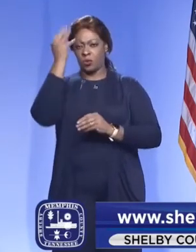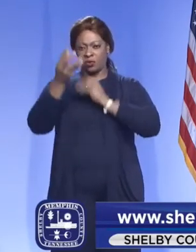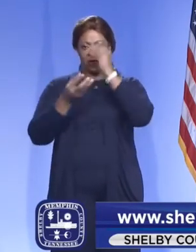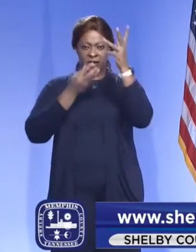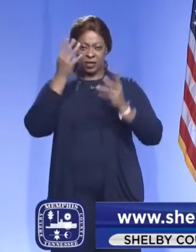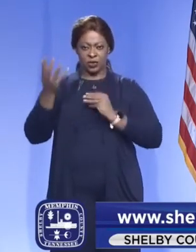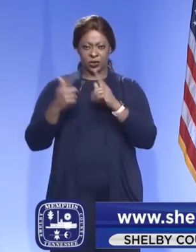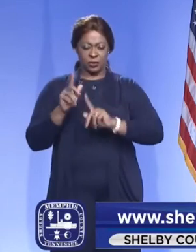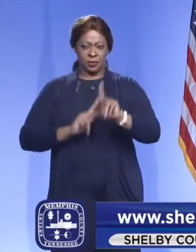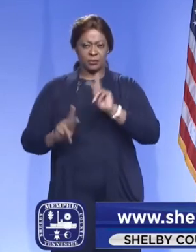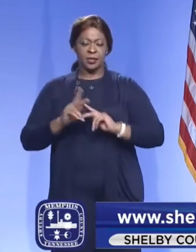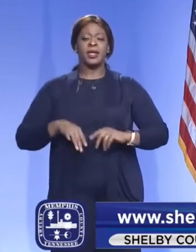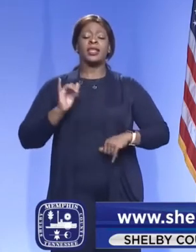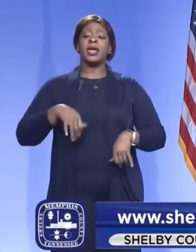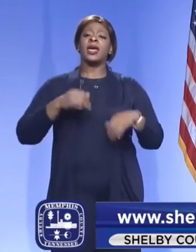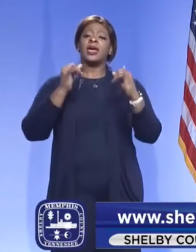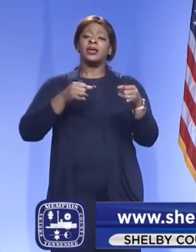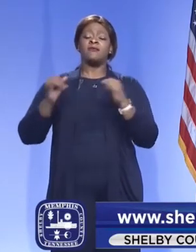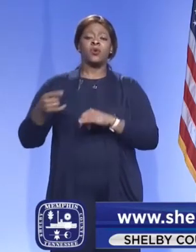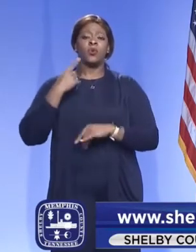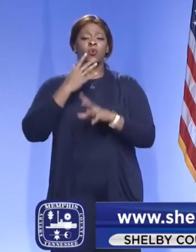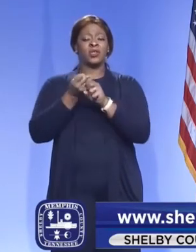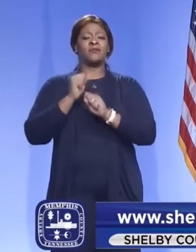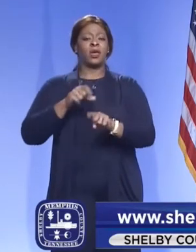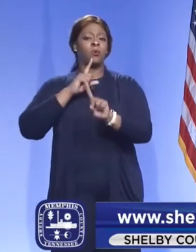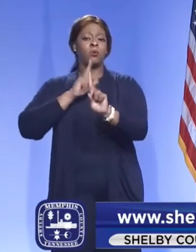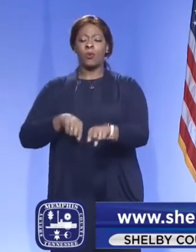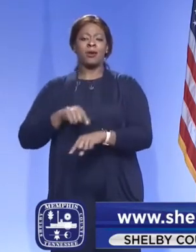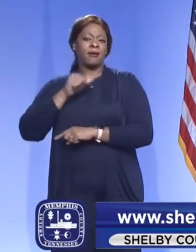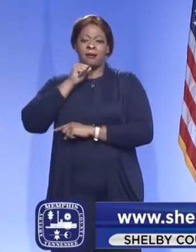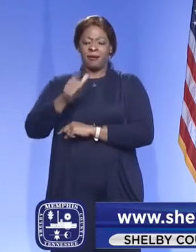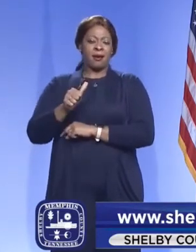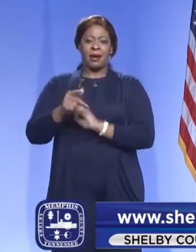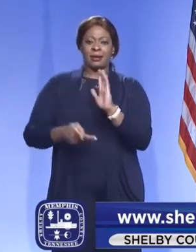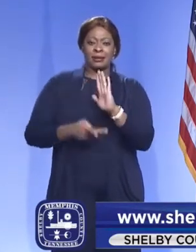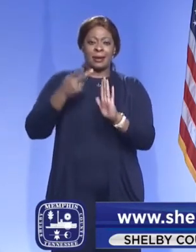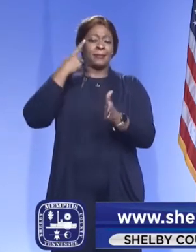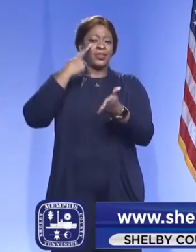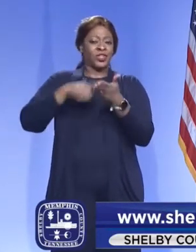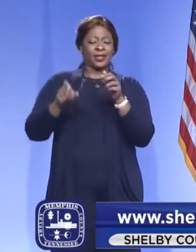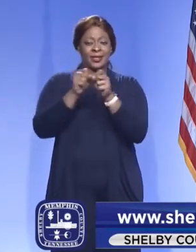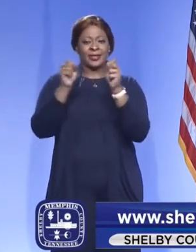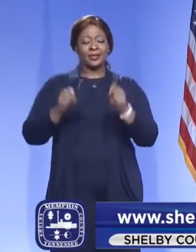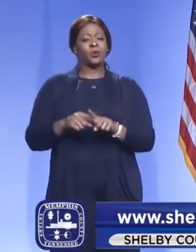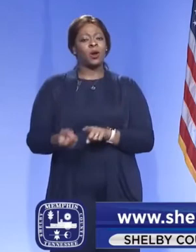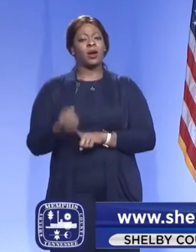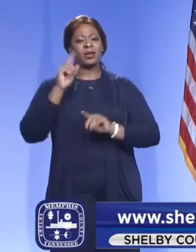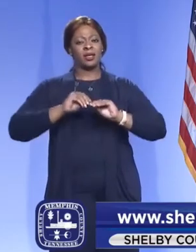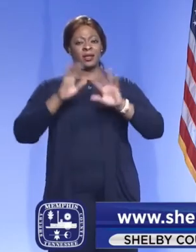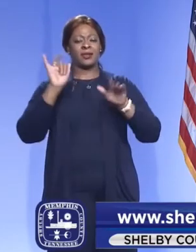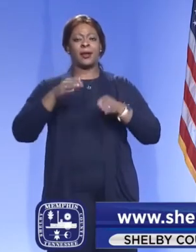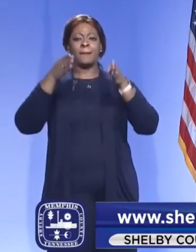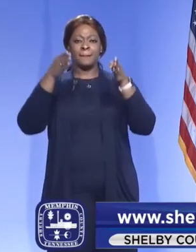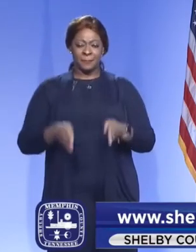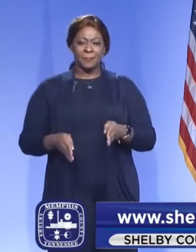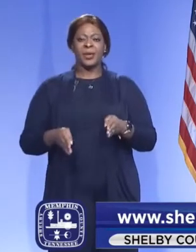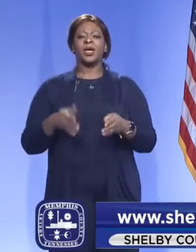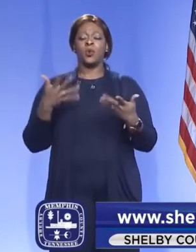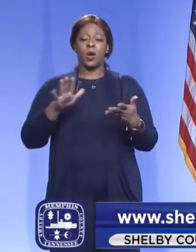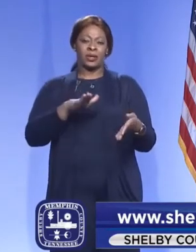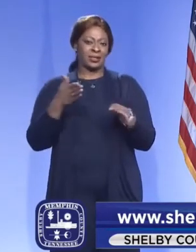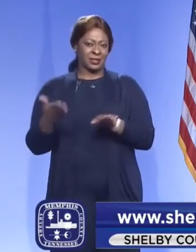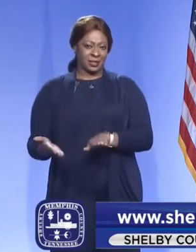was reported through the system to us as a positive test. Our team members have a protocol, so as soon as they received a prompt